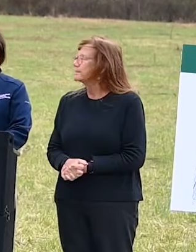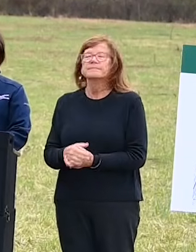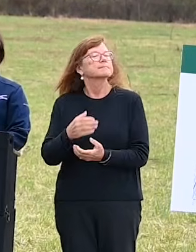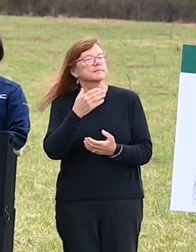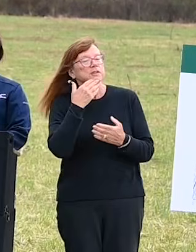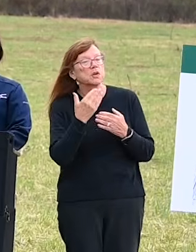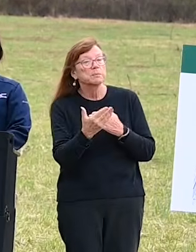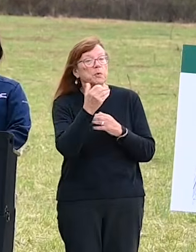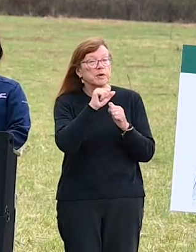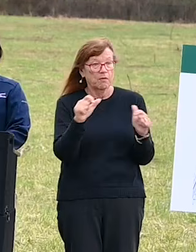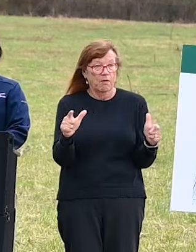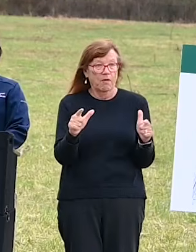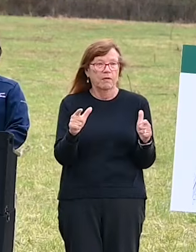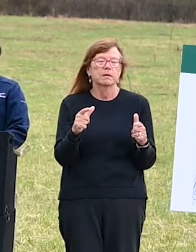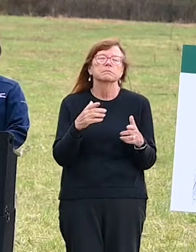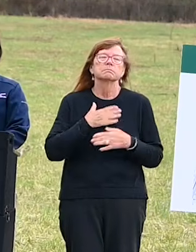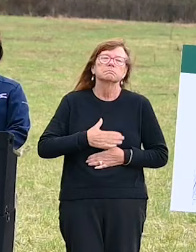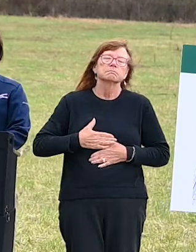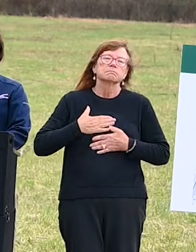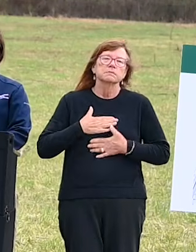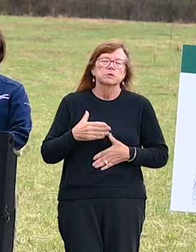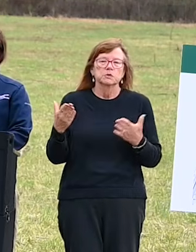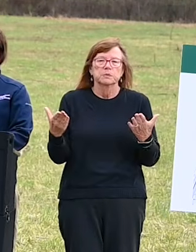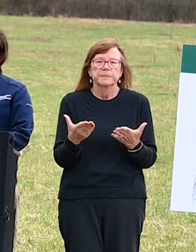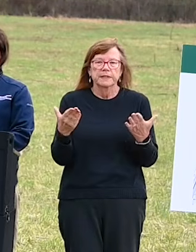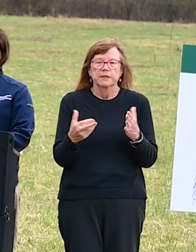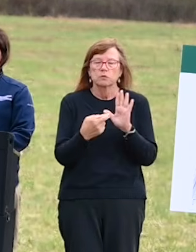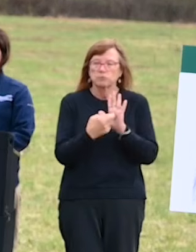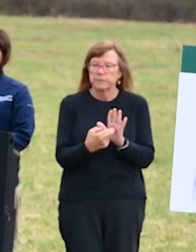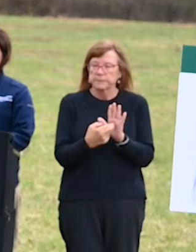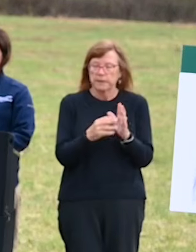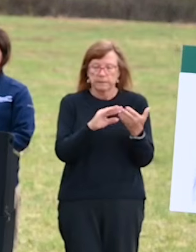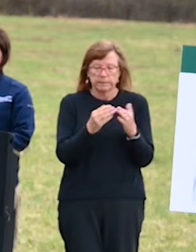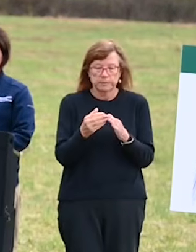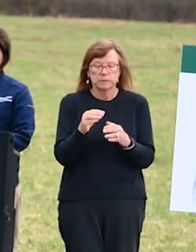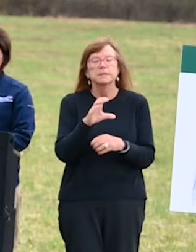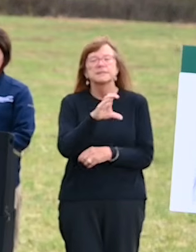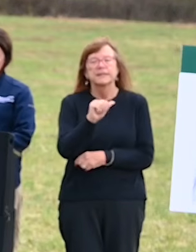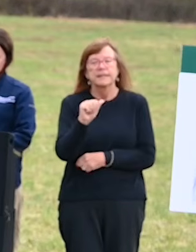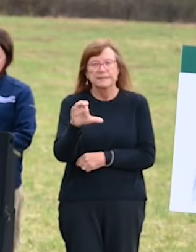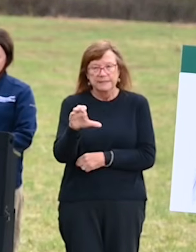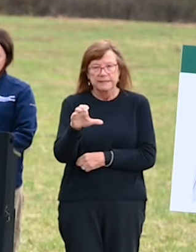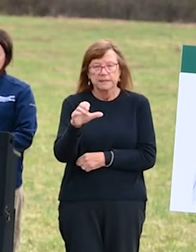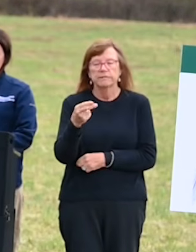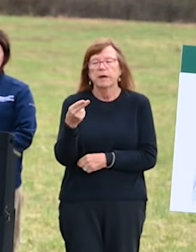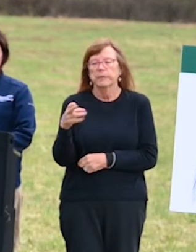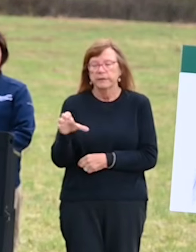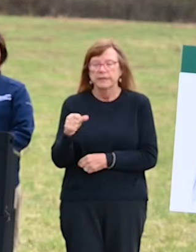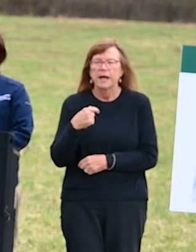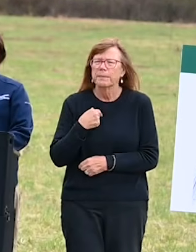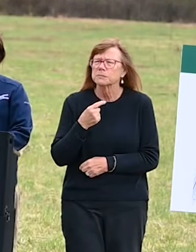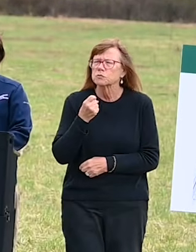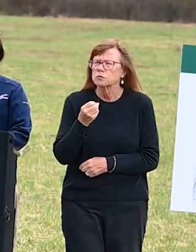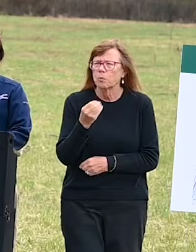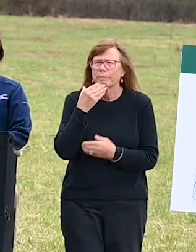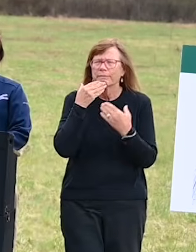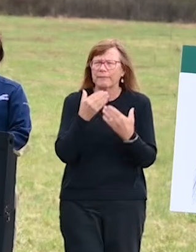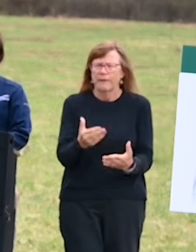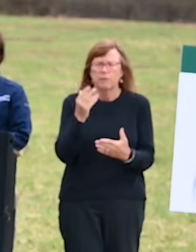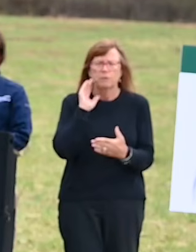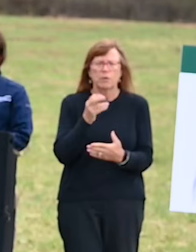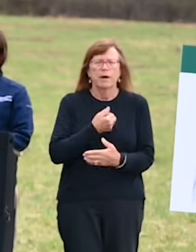Good morning, everyone. It is such a pleasure to be here and represent the Community Action Council of Howard County. And I'm so grateful to